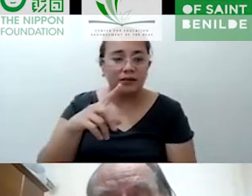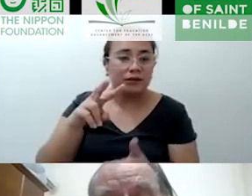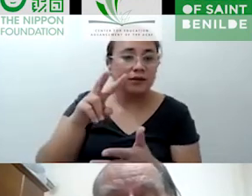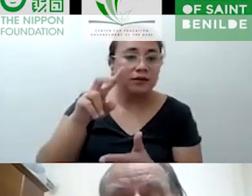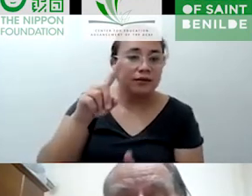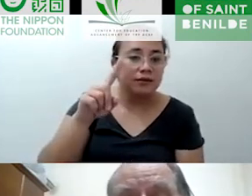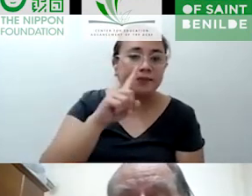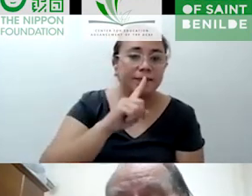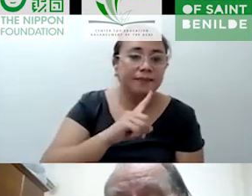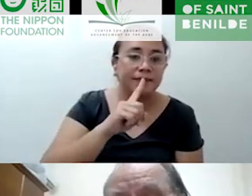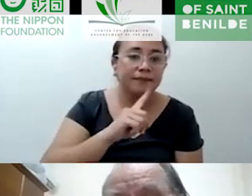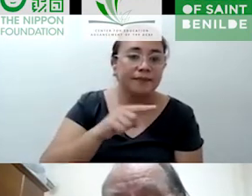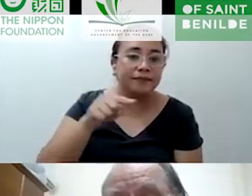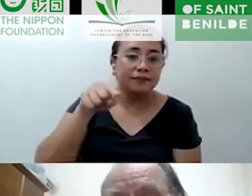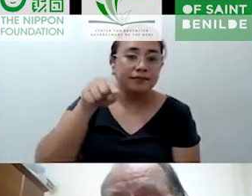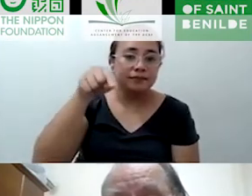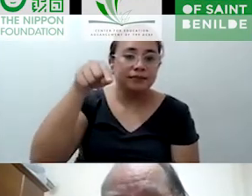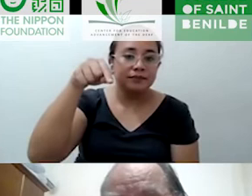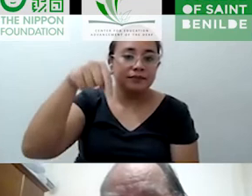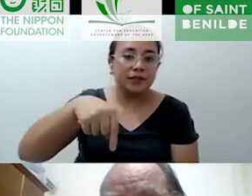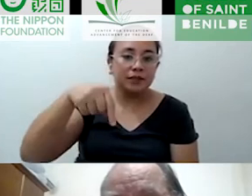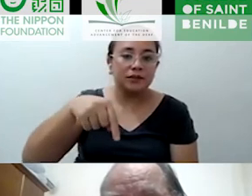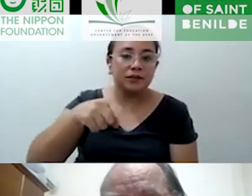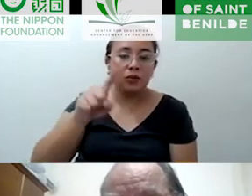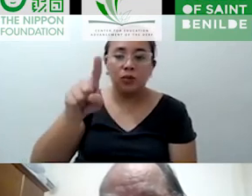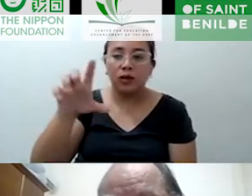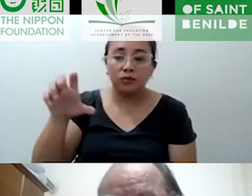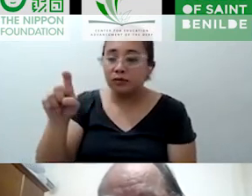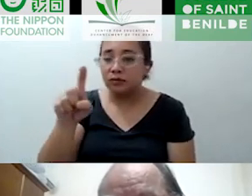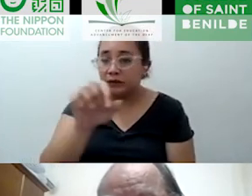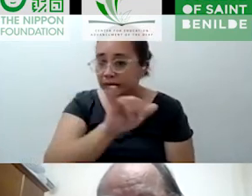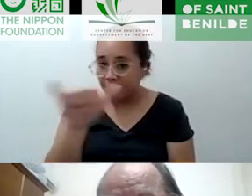and 100. Same or different, each group.